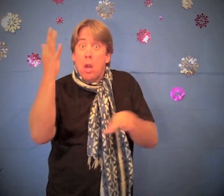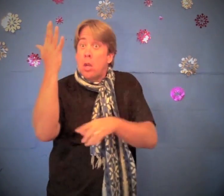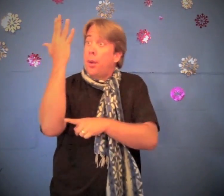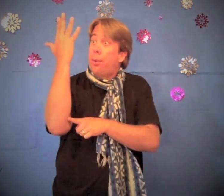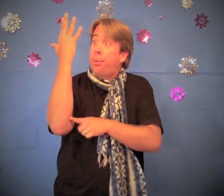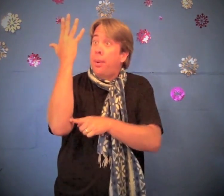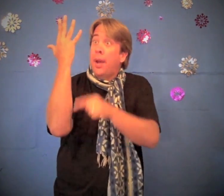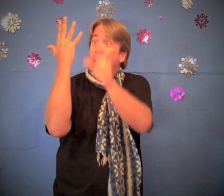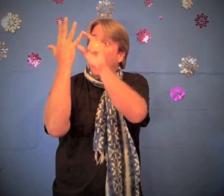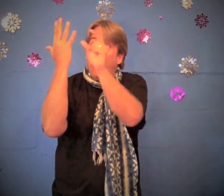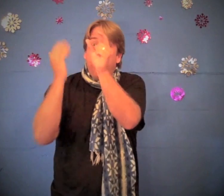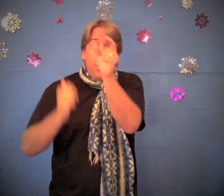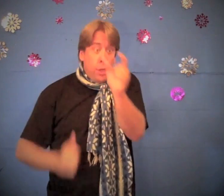track.